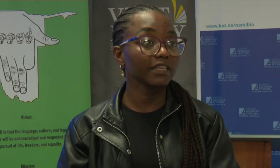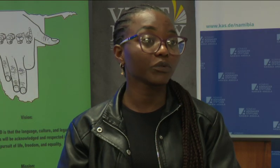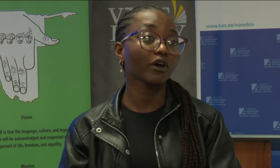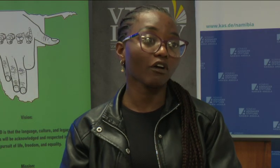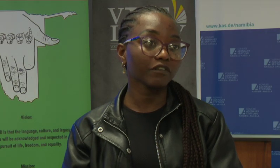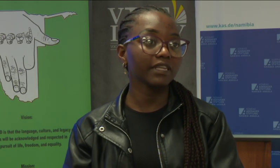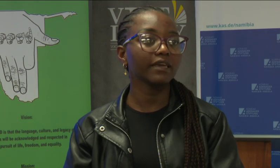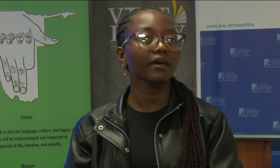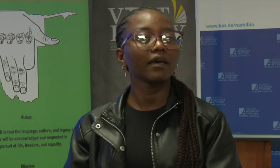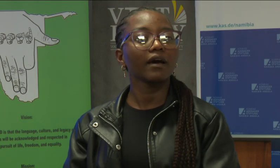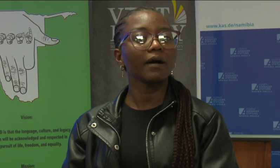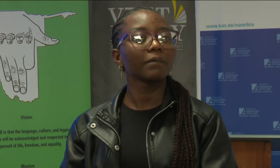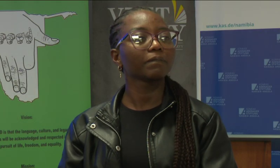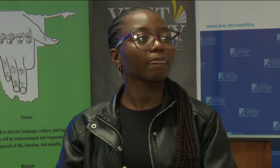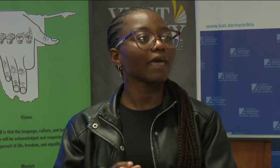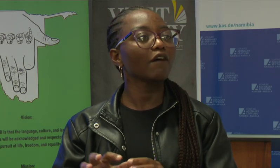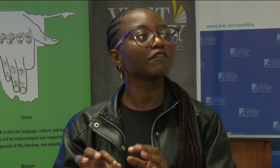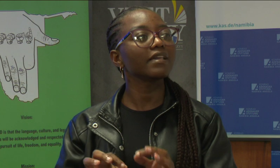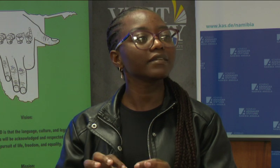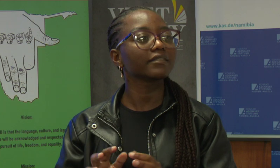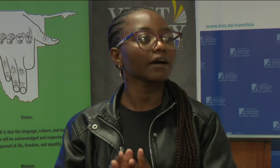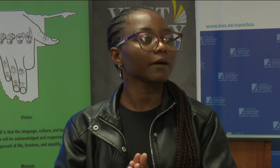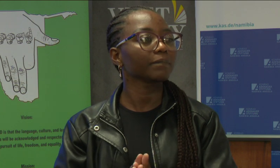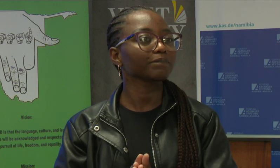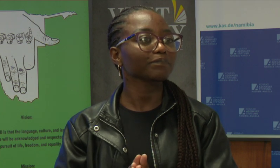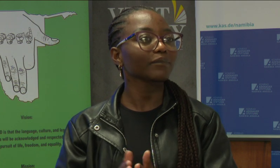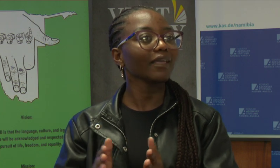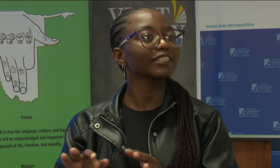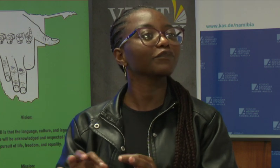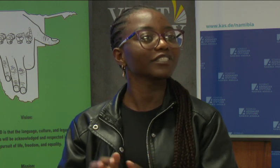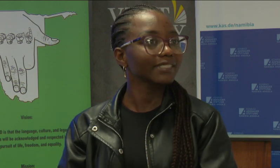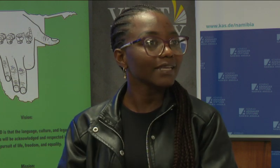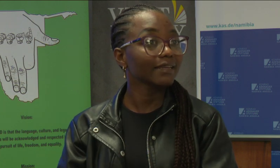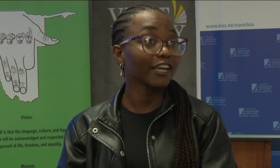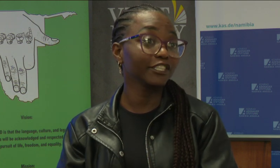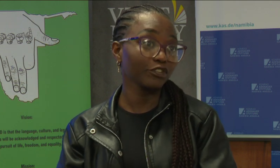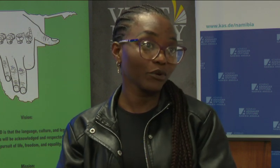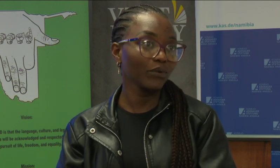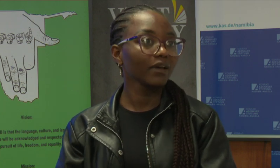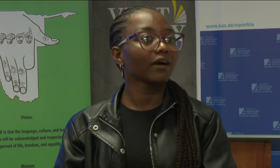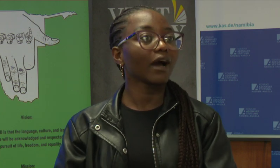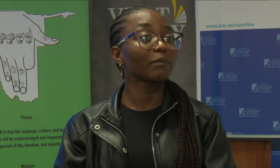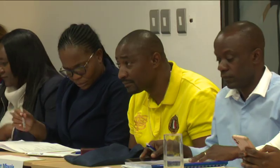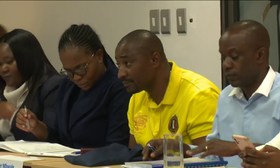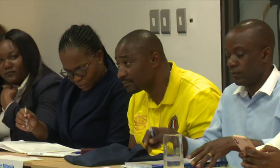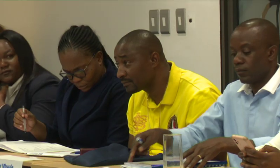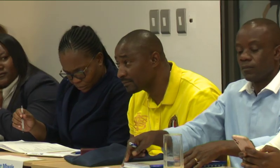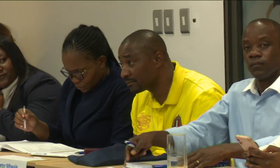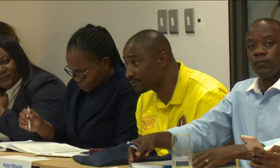of this beautiful training that we're offered here, I've learned a different sign that I didn't